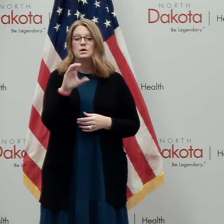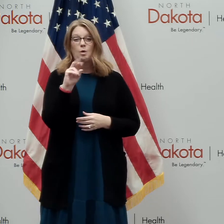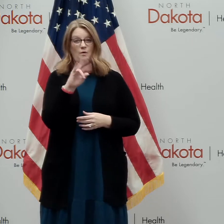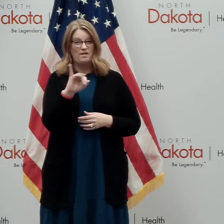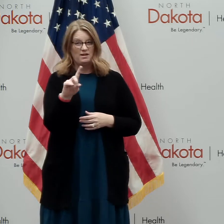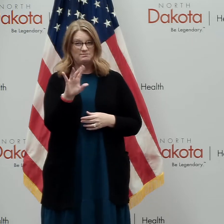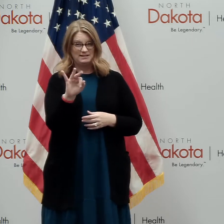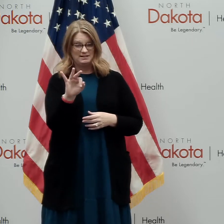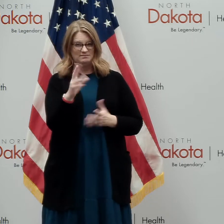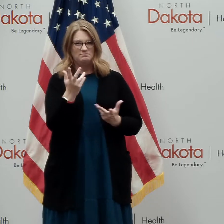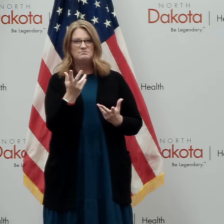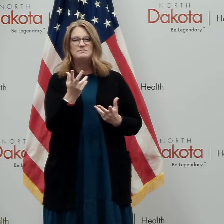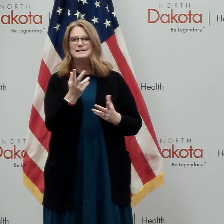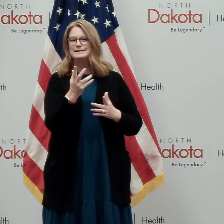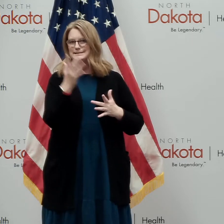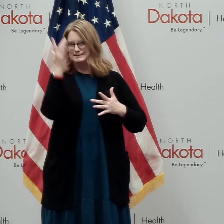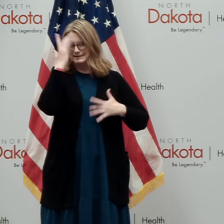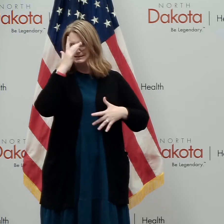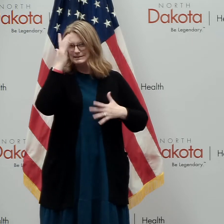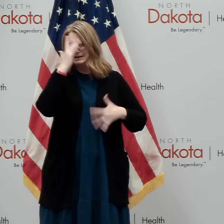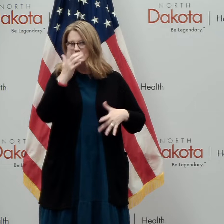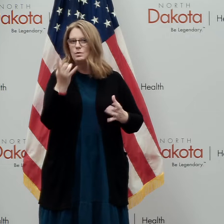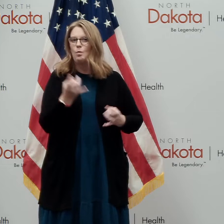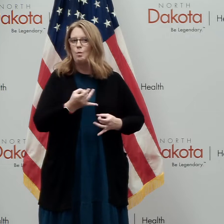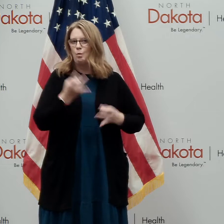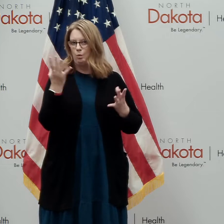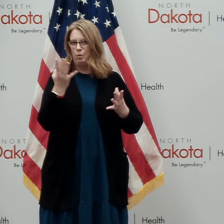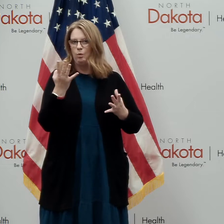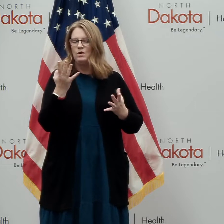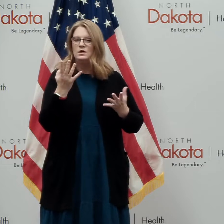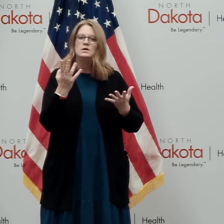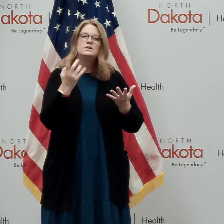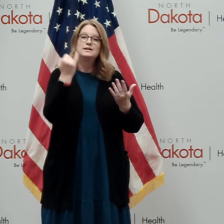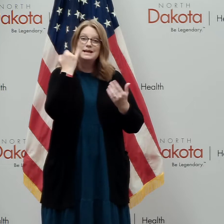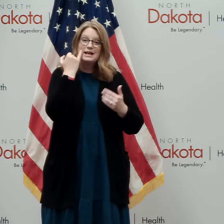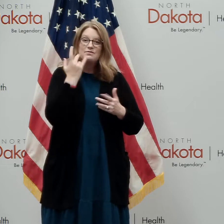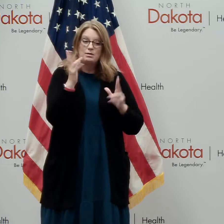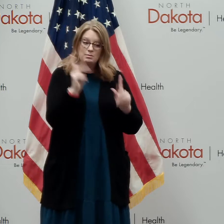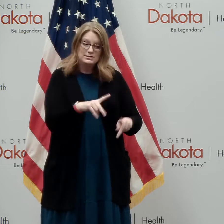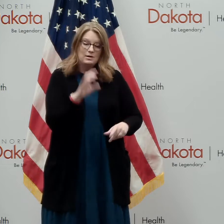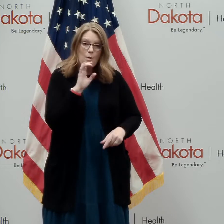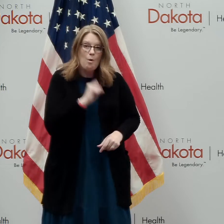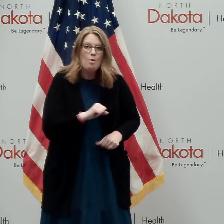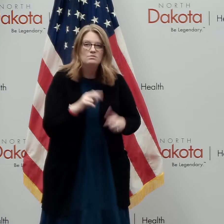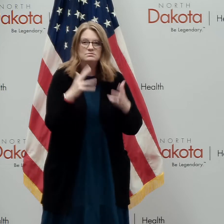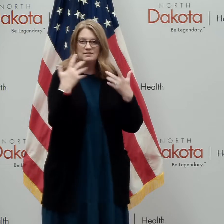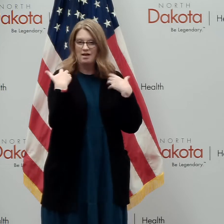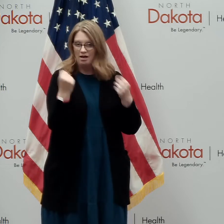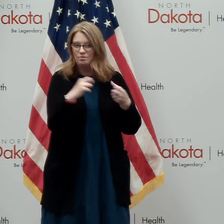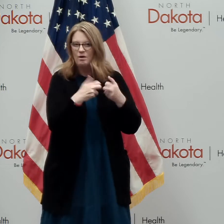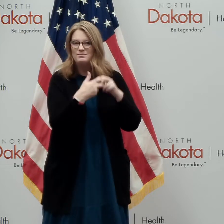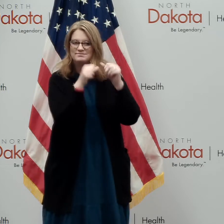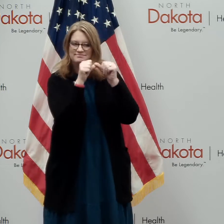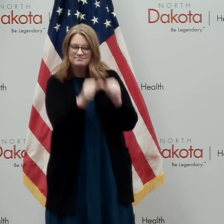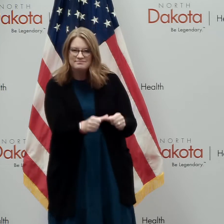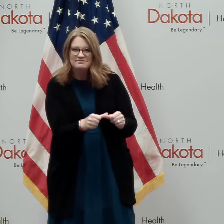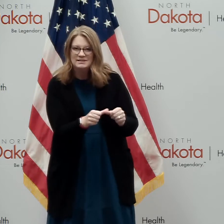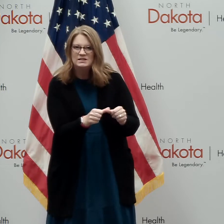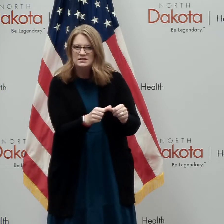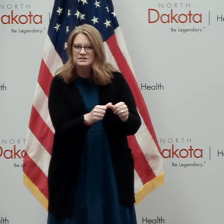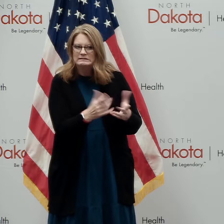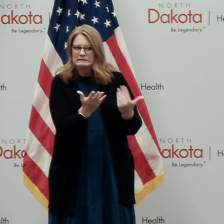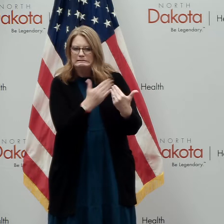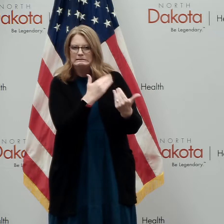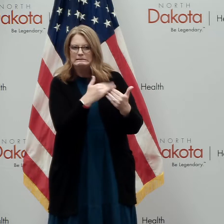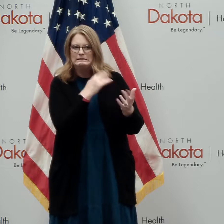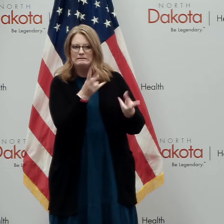COVID-19 is a disease that is deadly for people that are elderly and have underlying health conditions, and we've been very focused on that ever